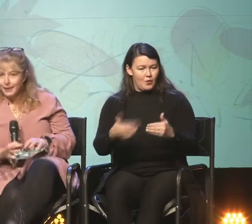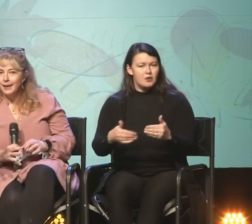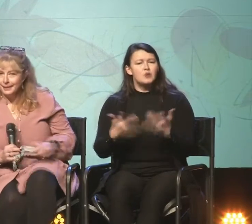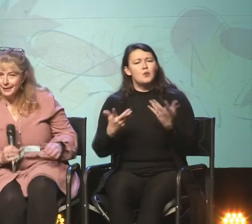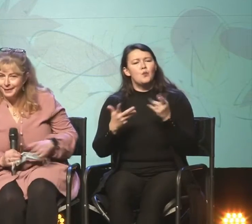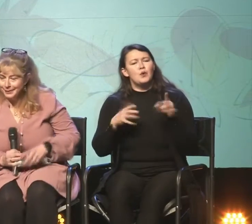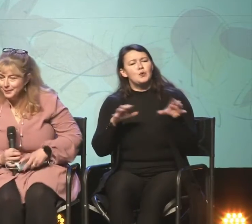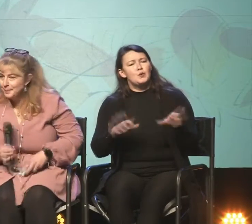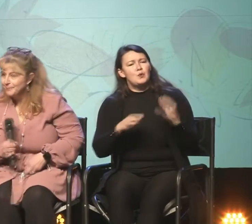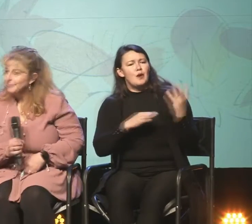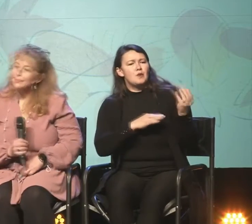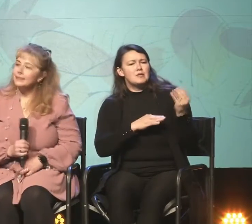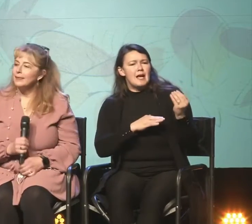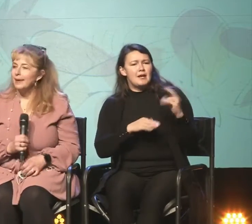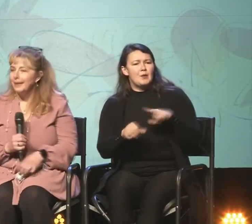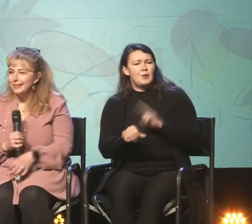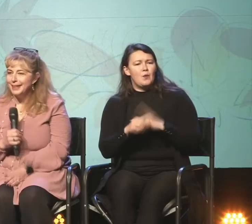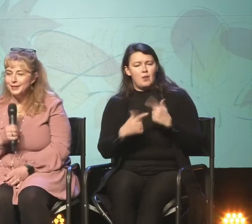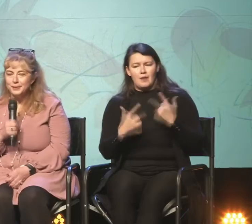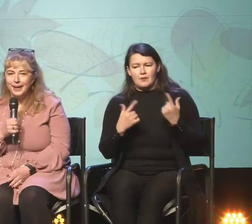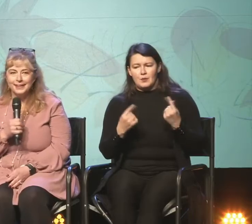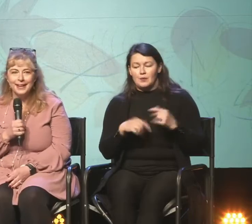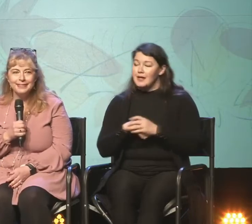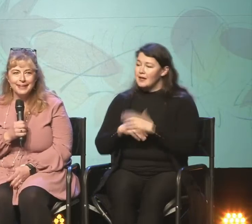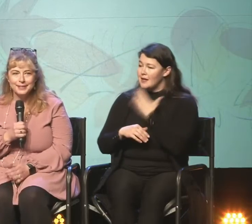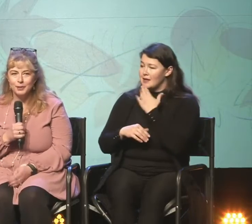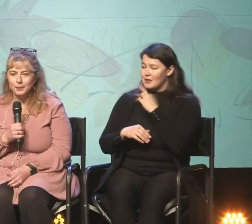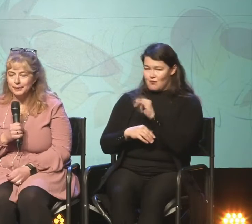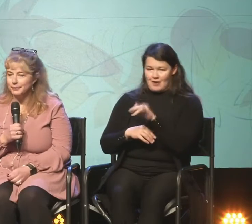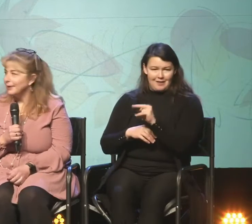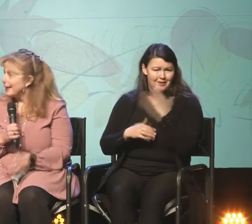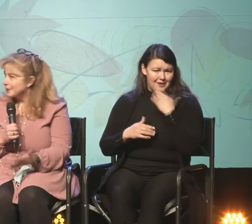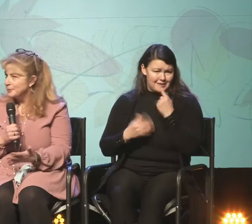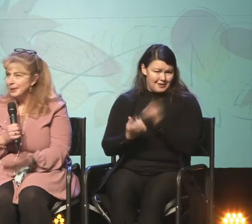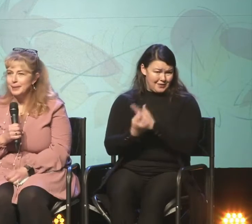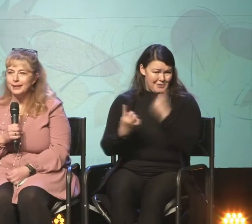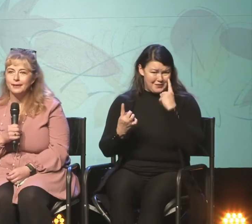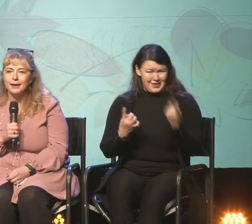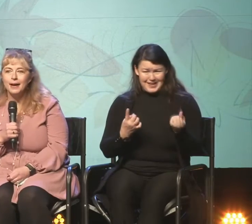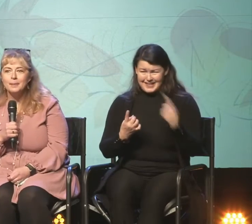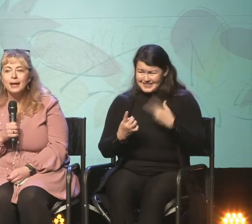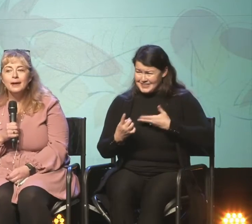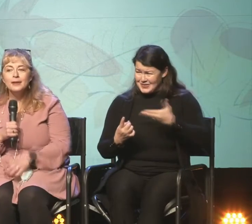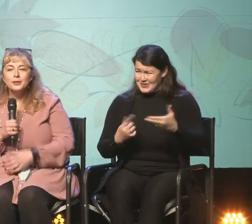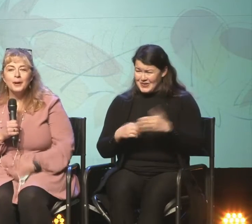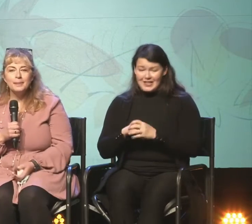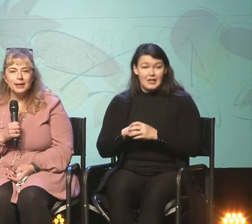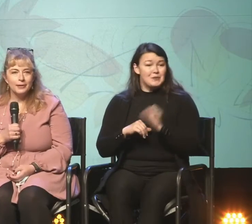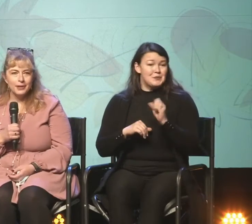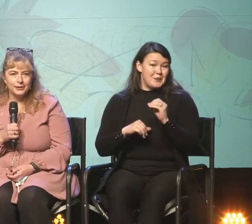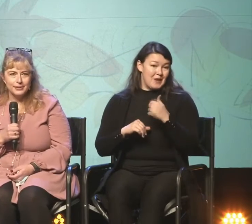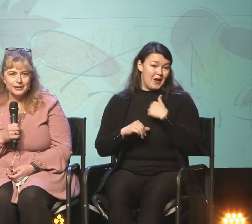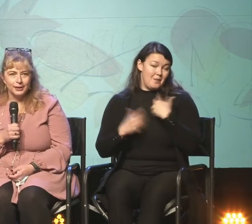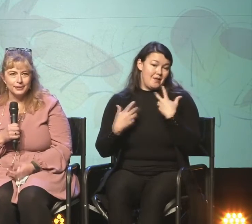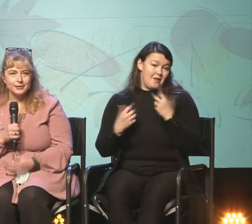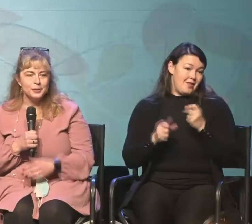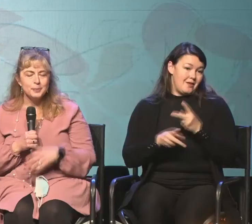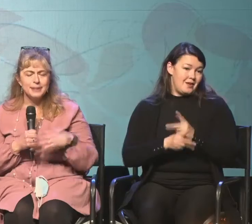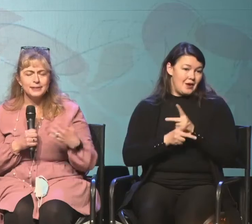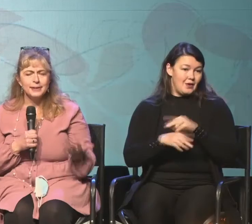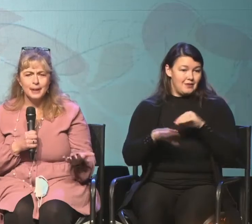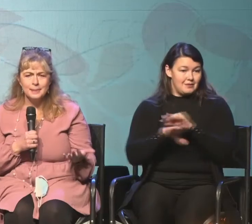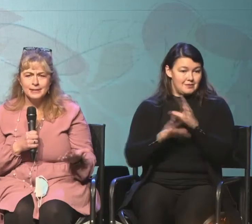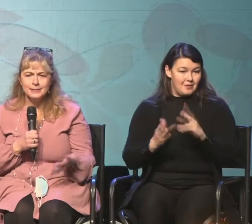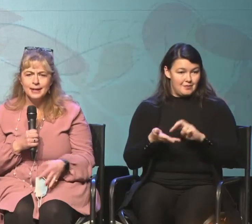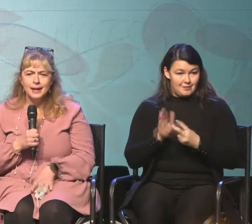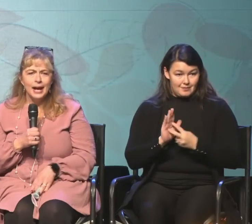this building, like in your everyday normal life. Thanks, Ryan, and thanks everyone for asking me to be here. So I'm a healthcare consultant, so